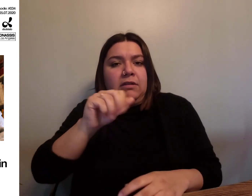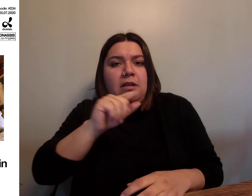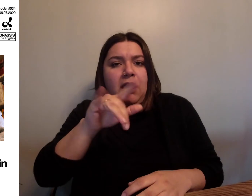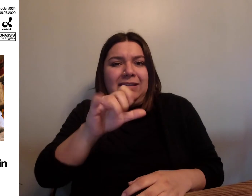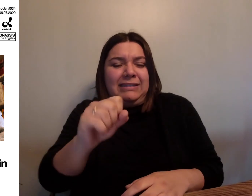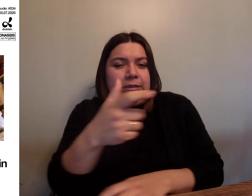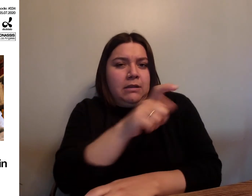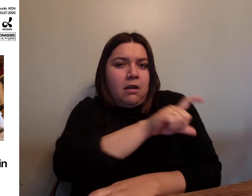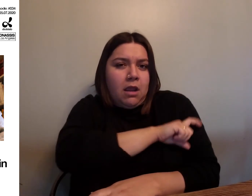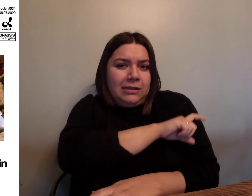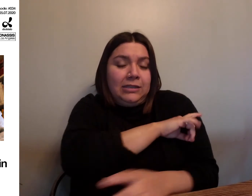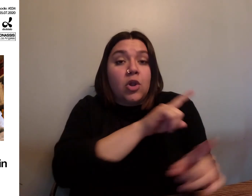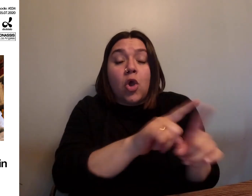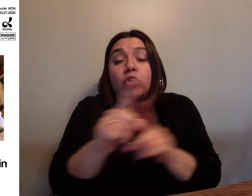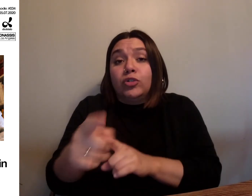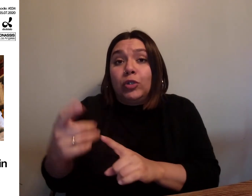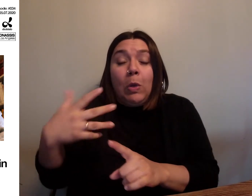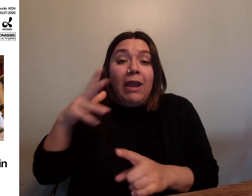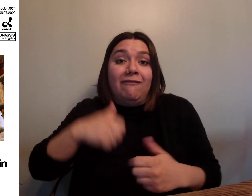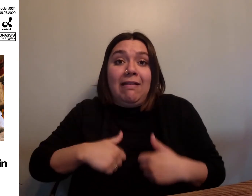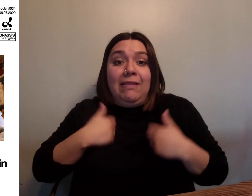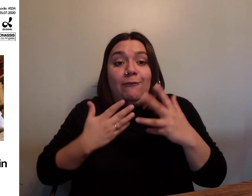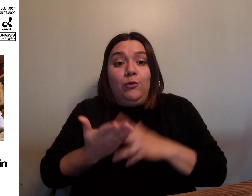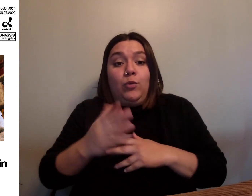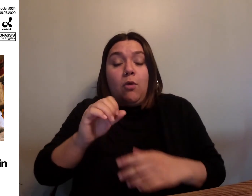war. I landed on Omaha Beach.